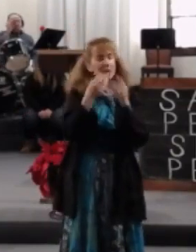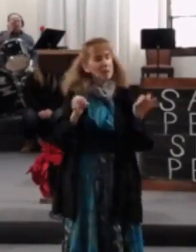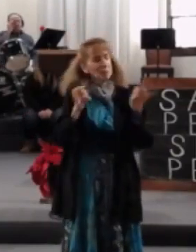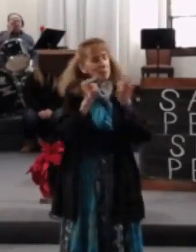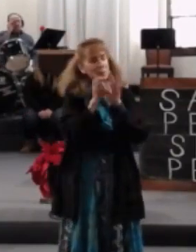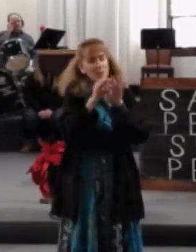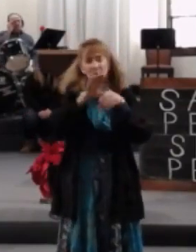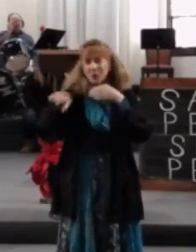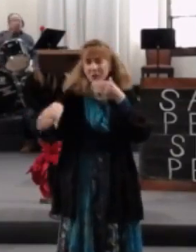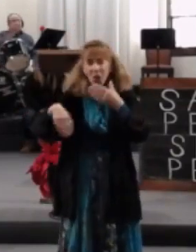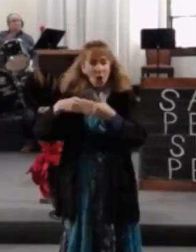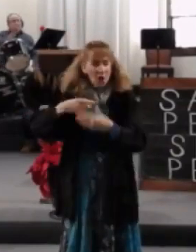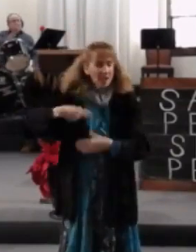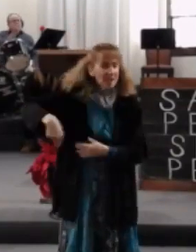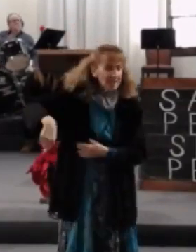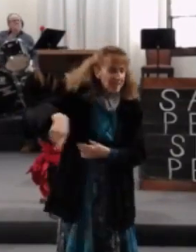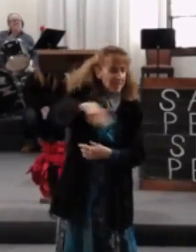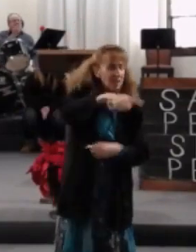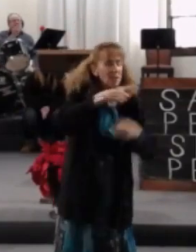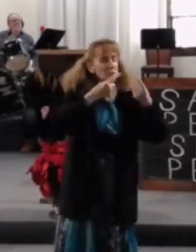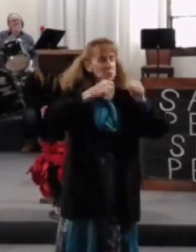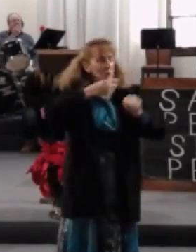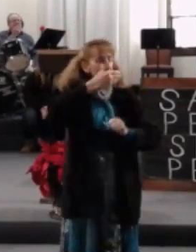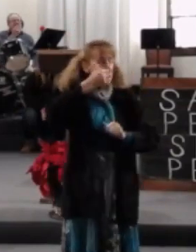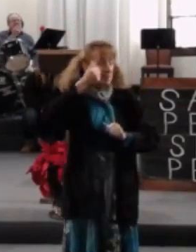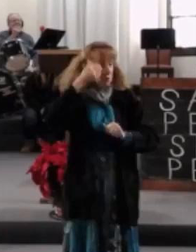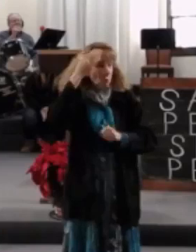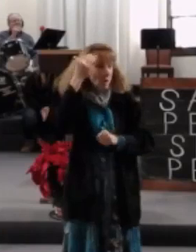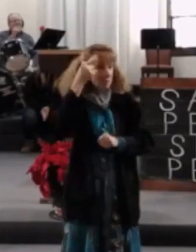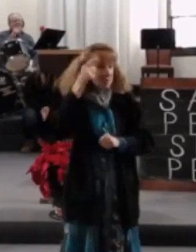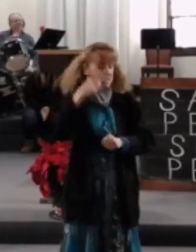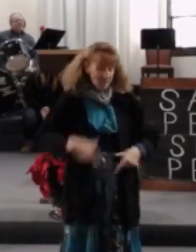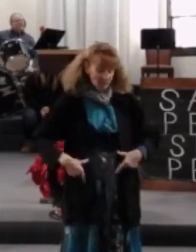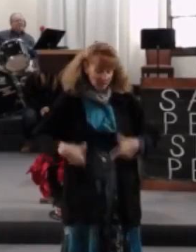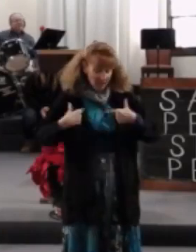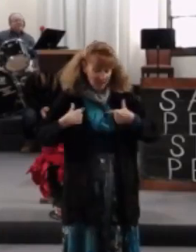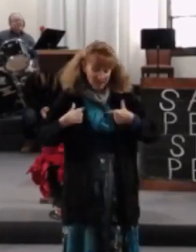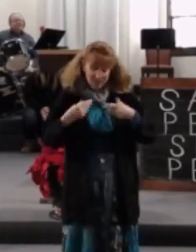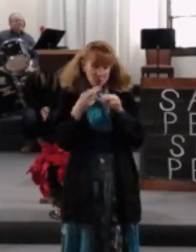that, because life is too short not to.